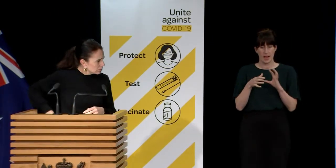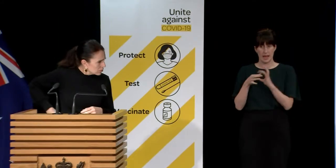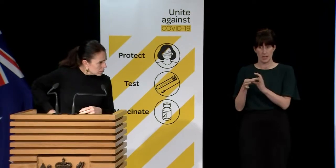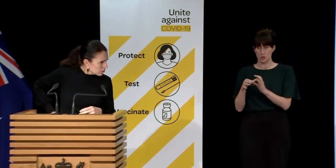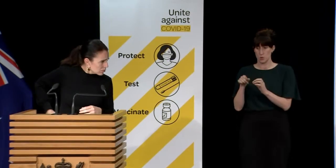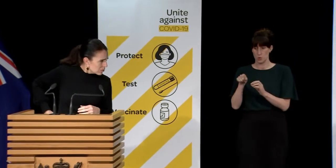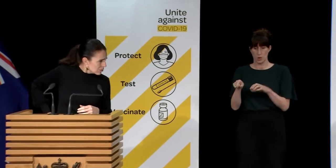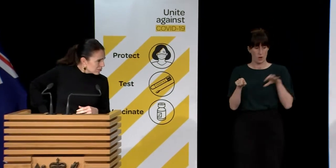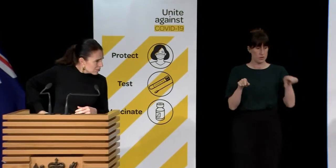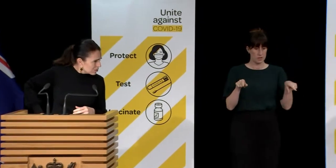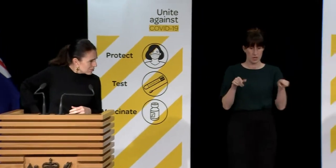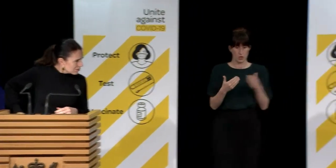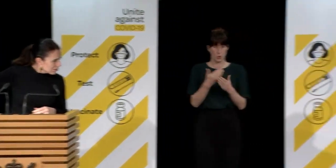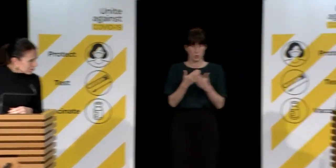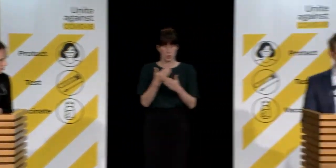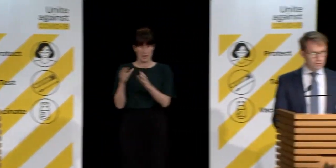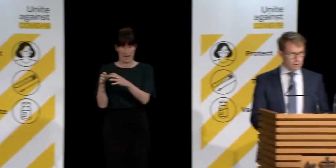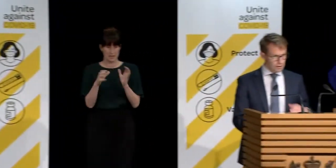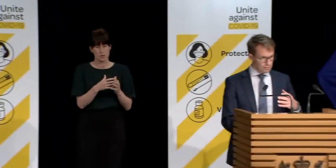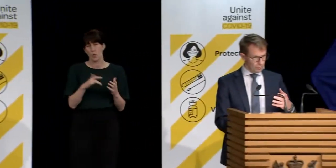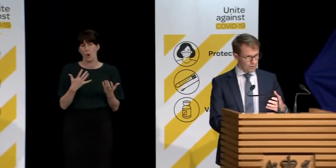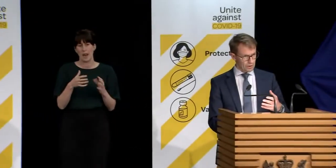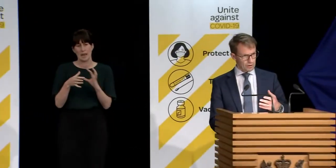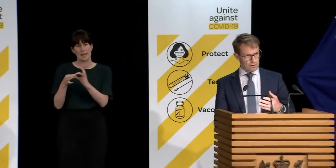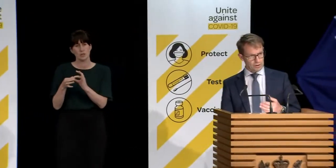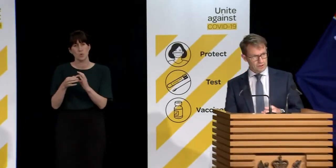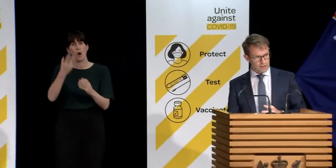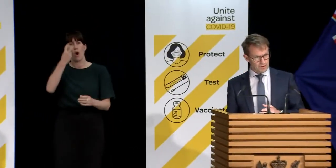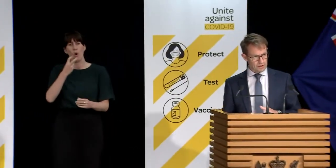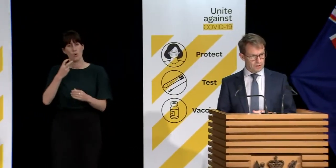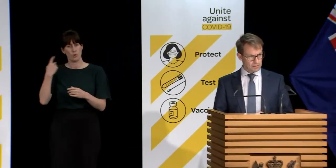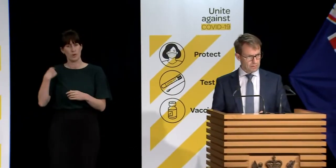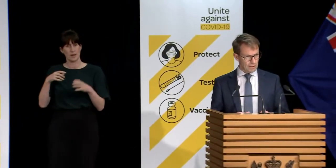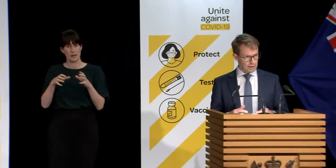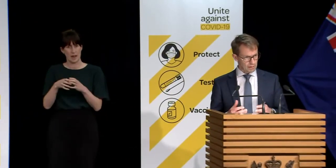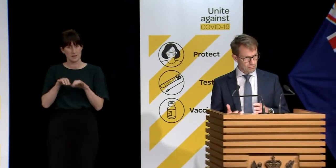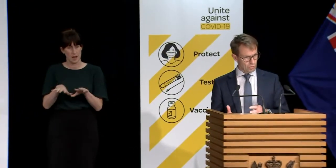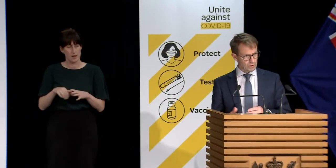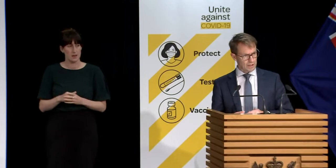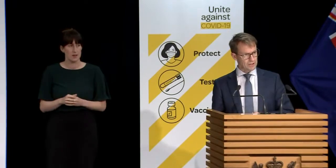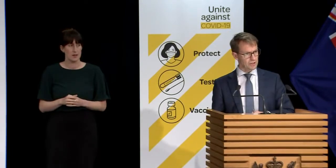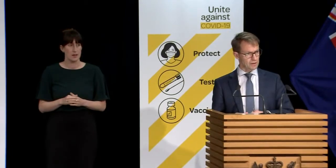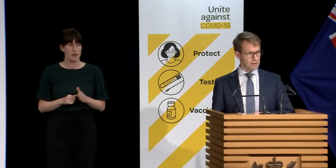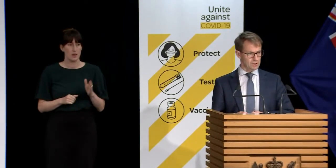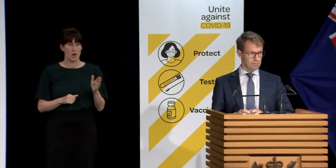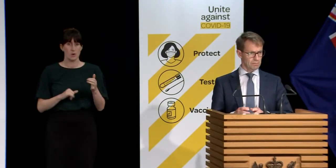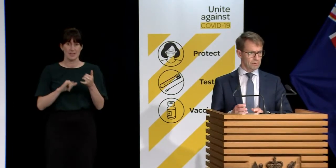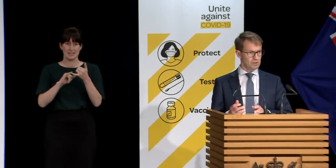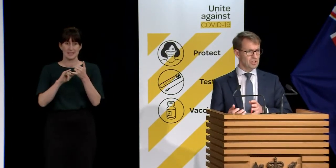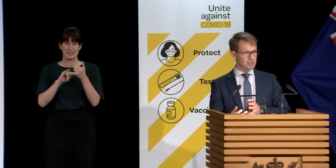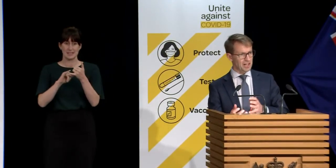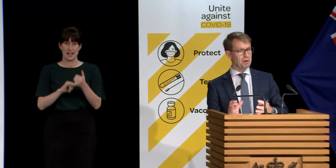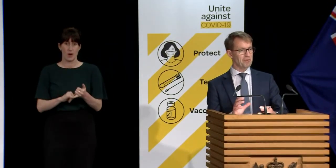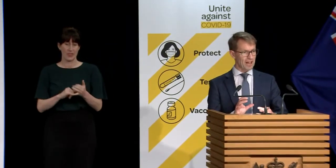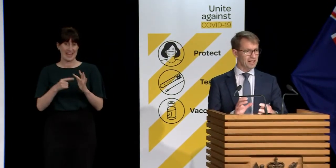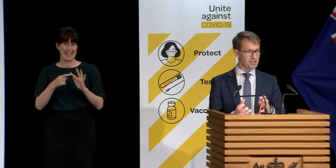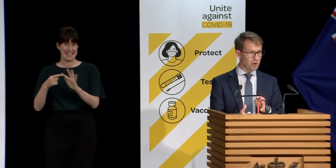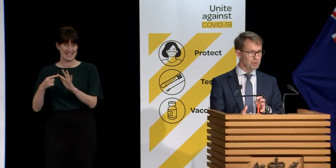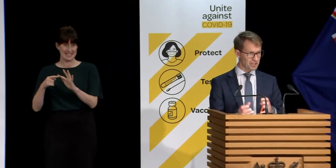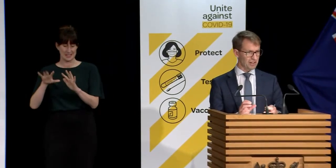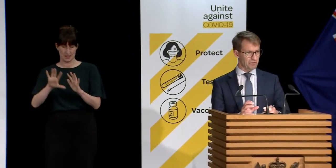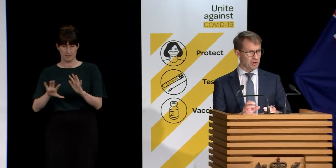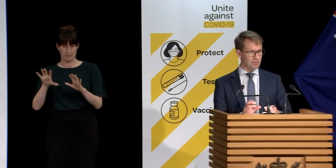of older ones? Certainly with the southeastern Auckland cluster, there's some of